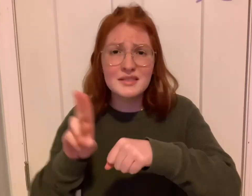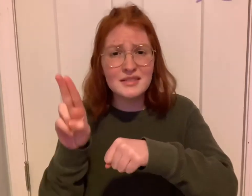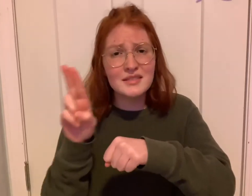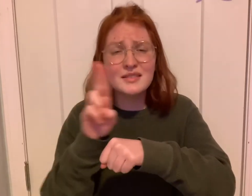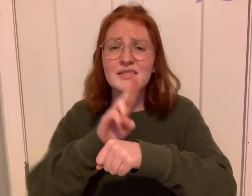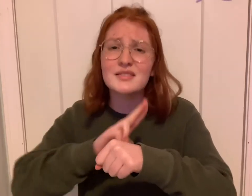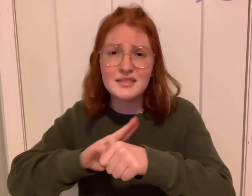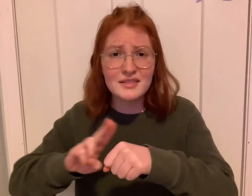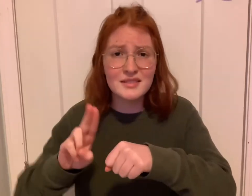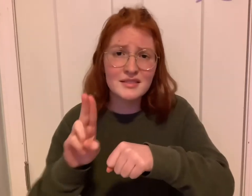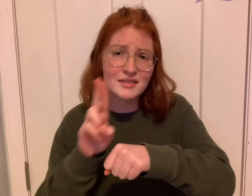oh